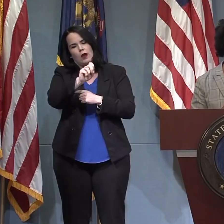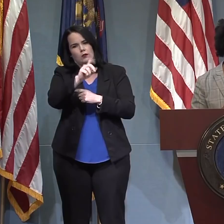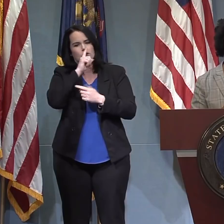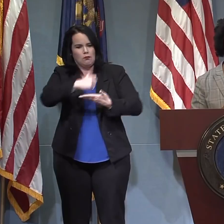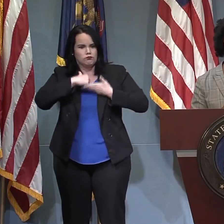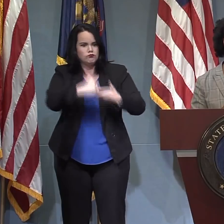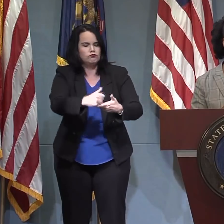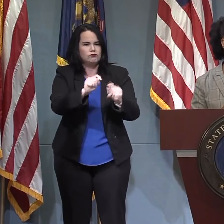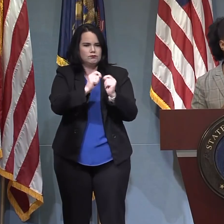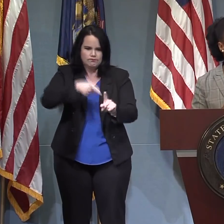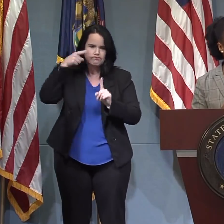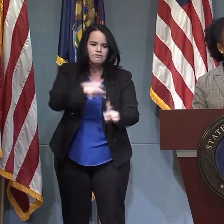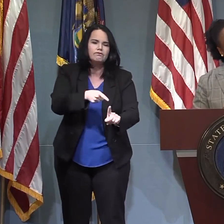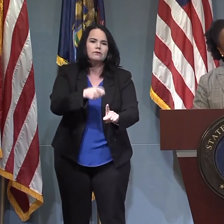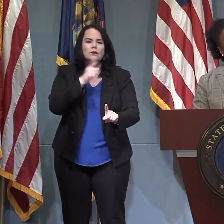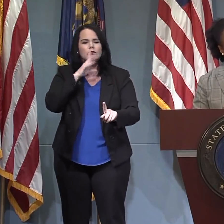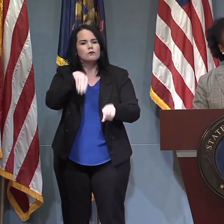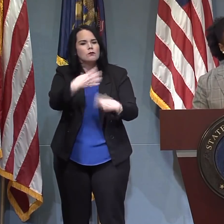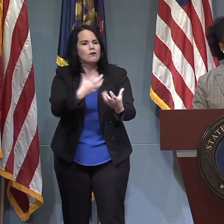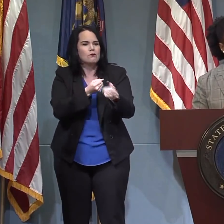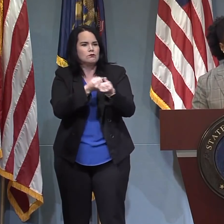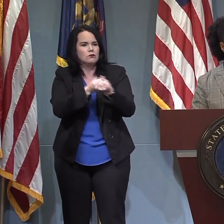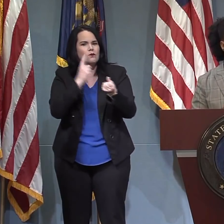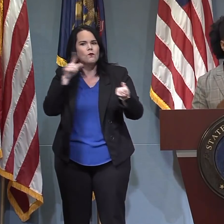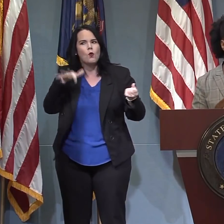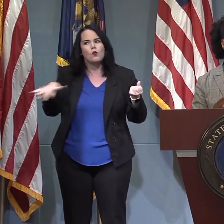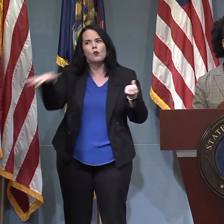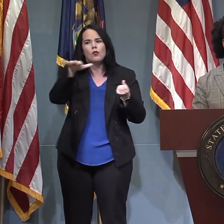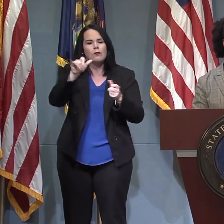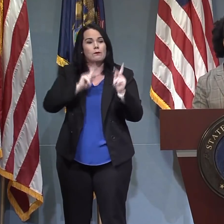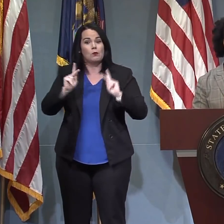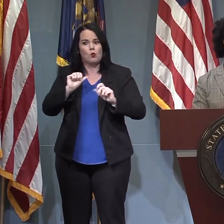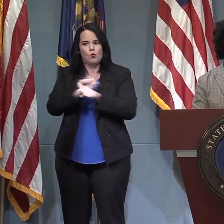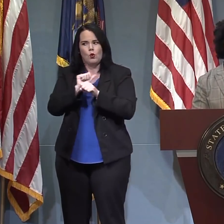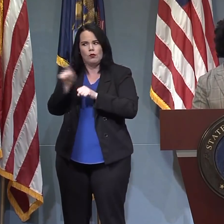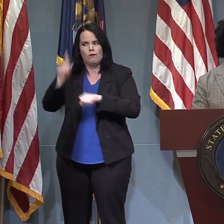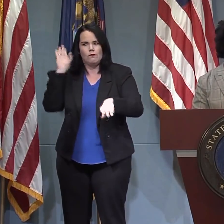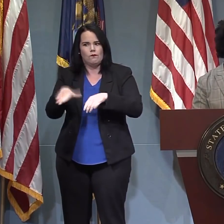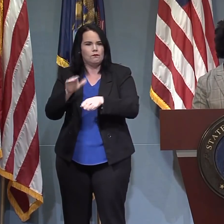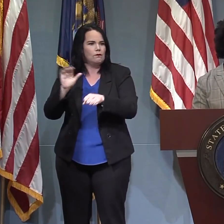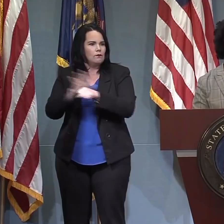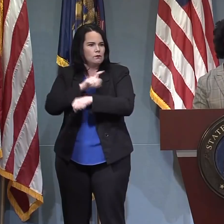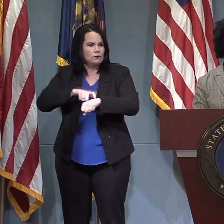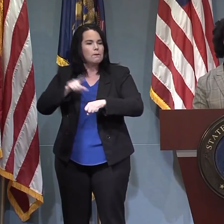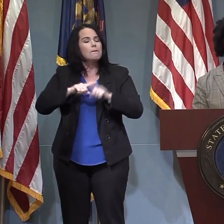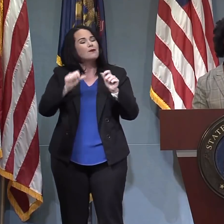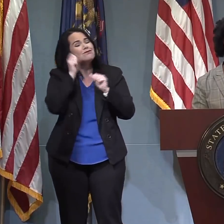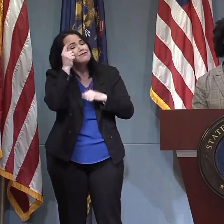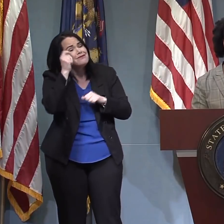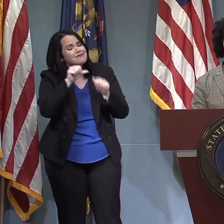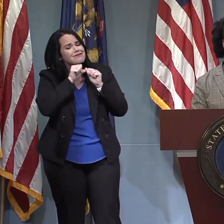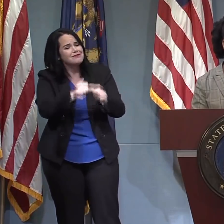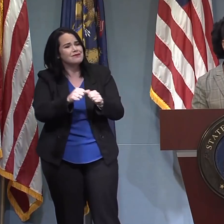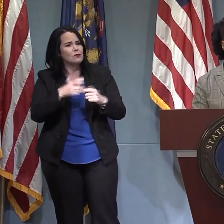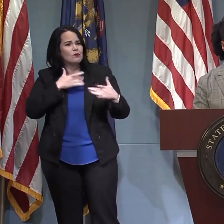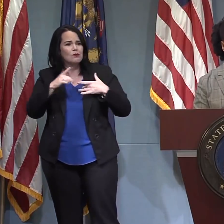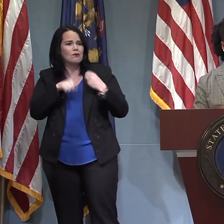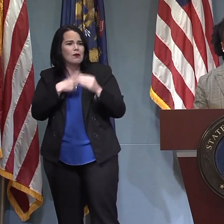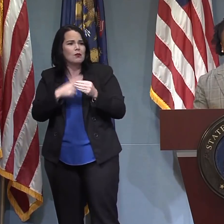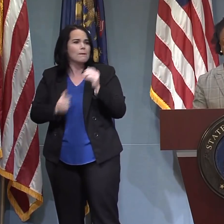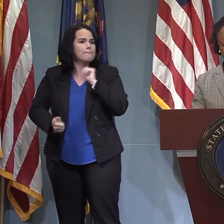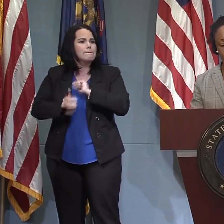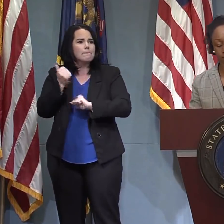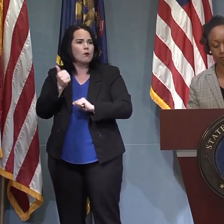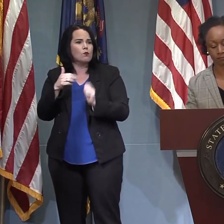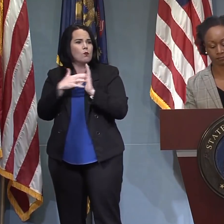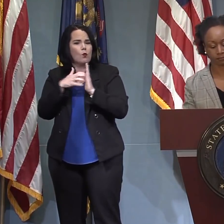local health department staff that are providing technical assistance as well, but you're absolutely right, we have to continue to be concerned about our most vulnerable in these nursing